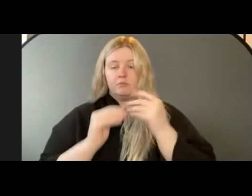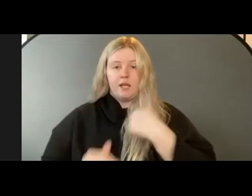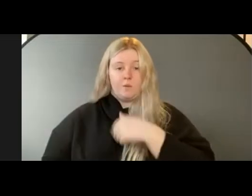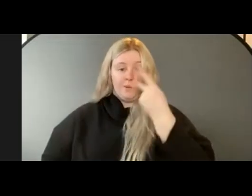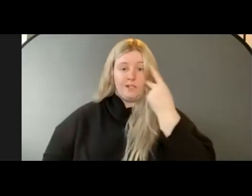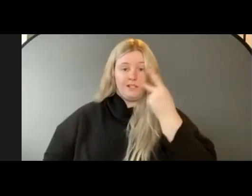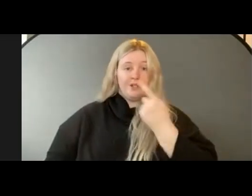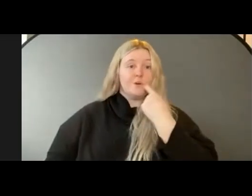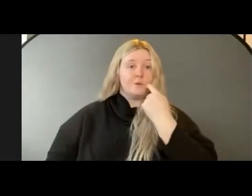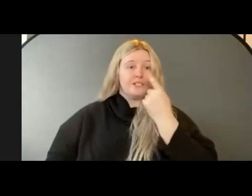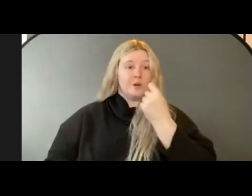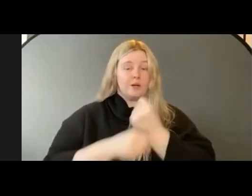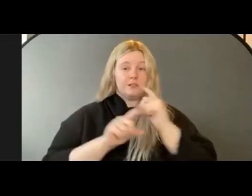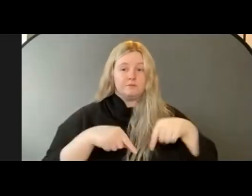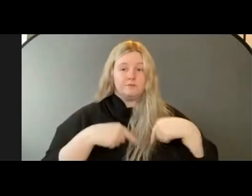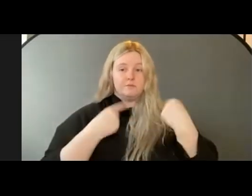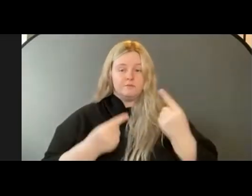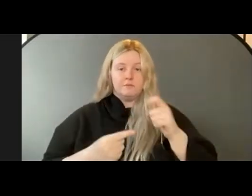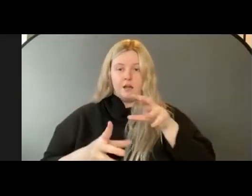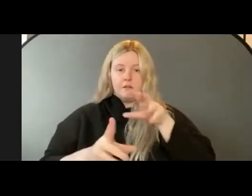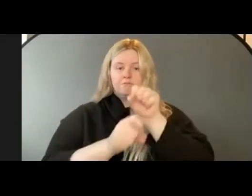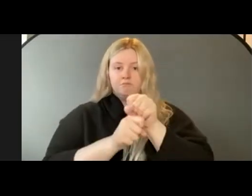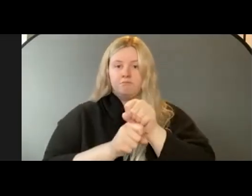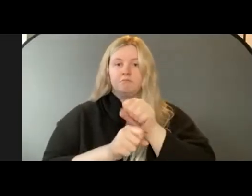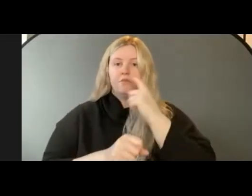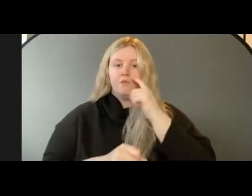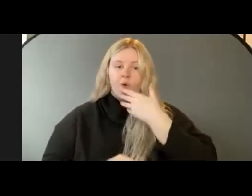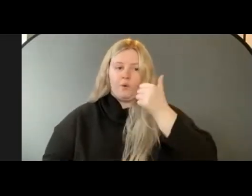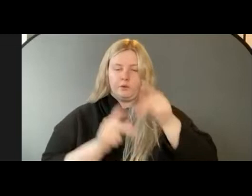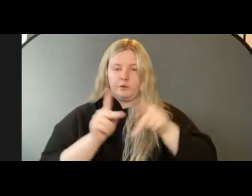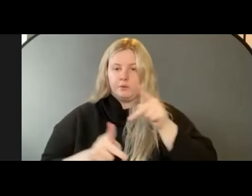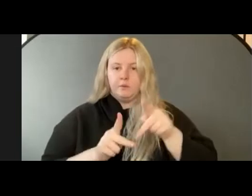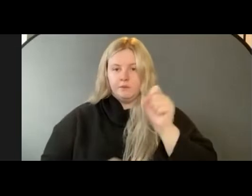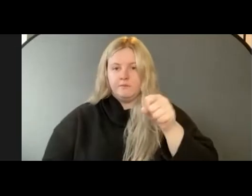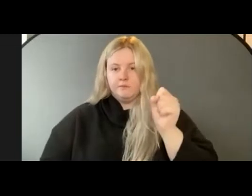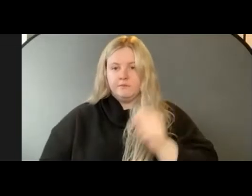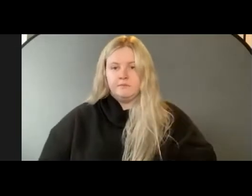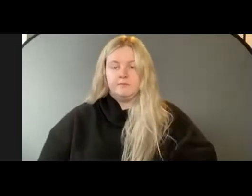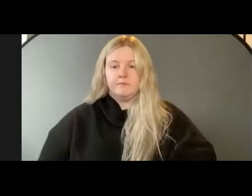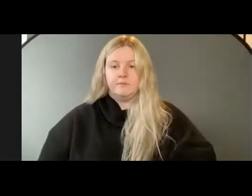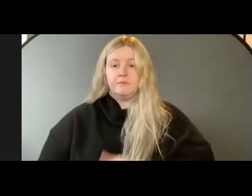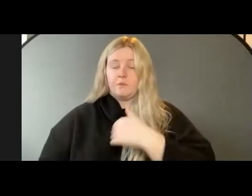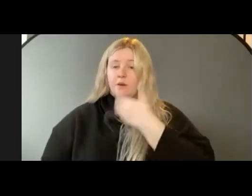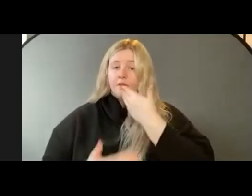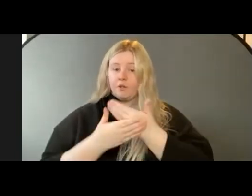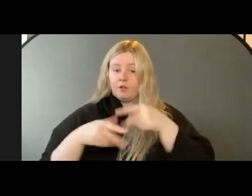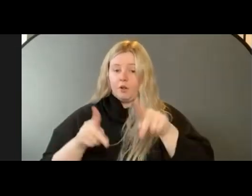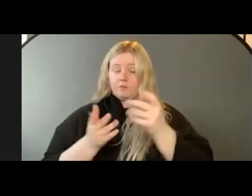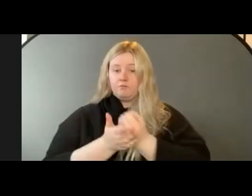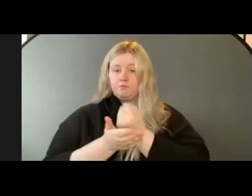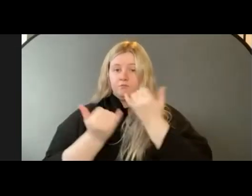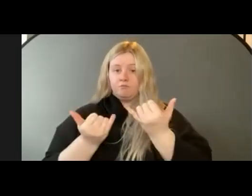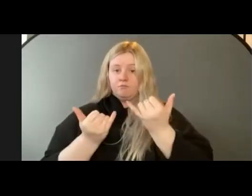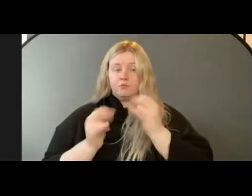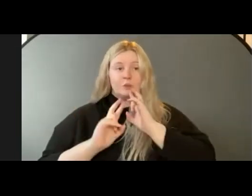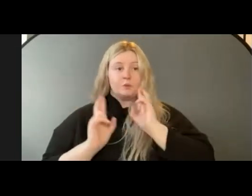was the wholesale attack on the human rights of older people. Now, I'm going to advocate that we have a great opportunity here to respond to